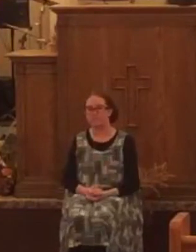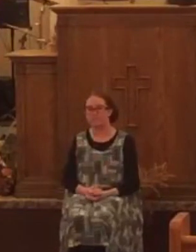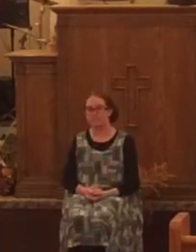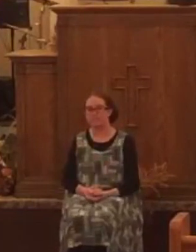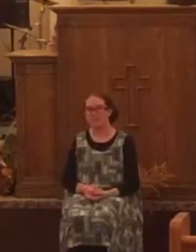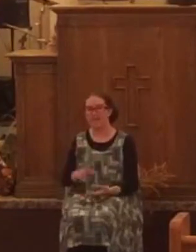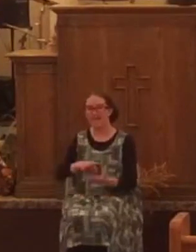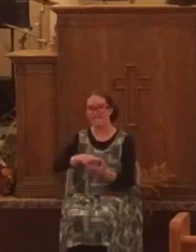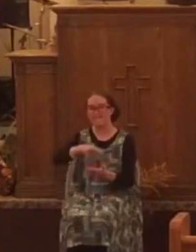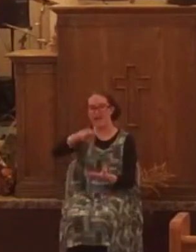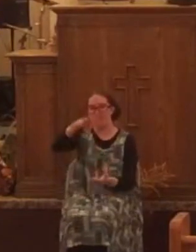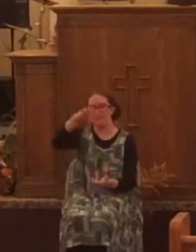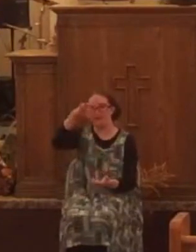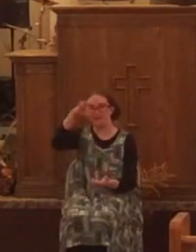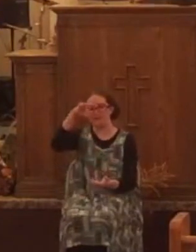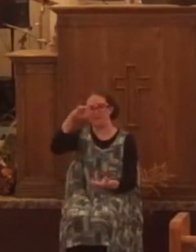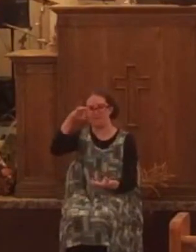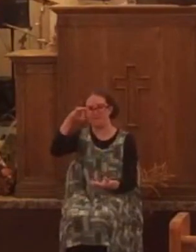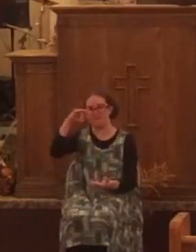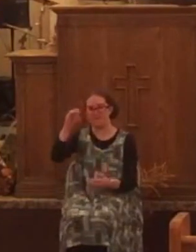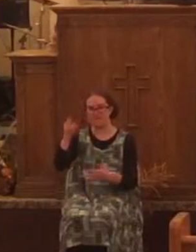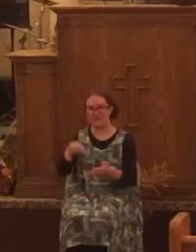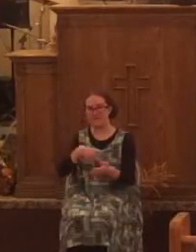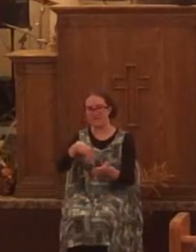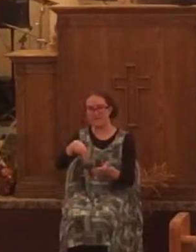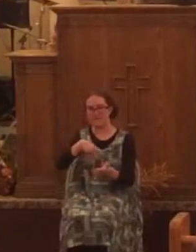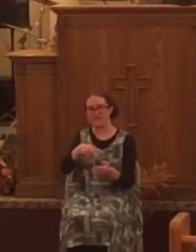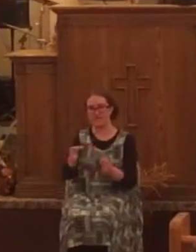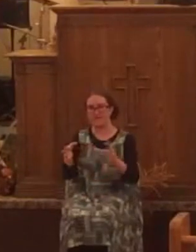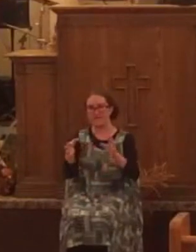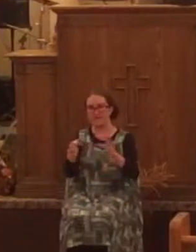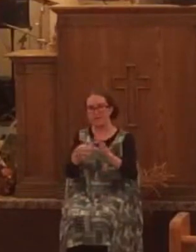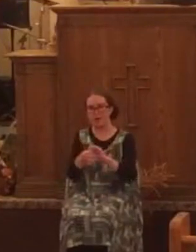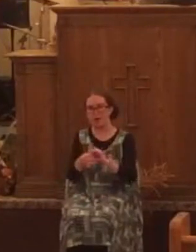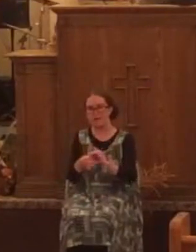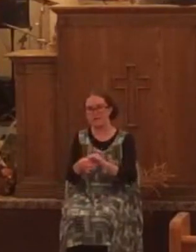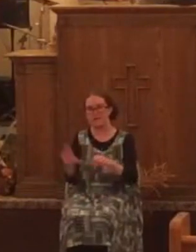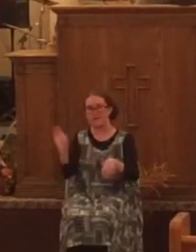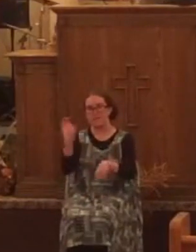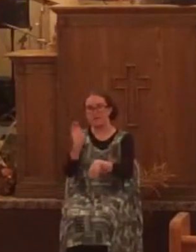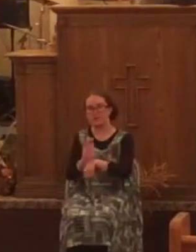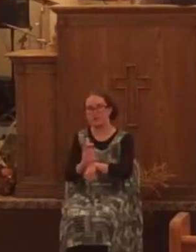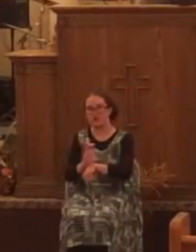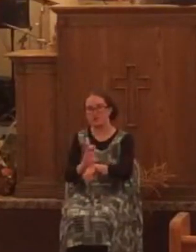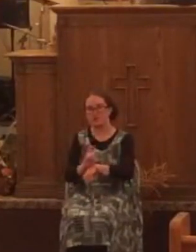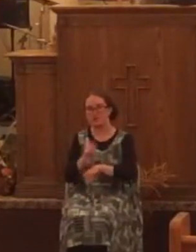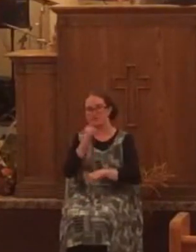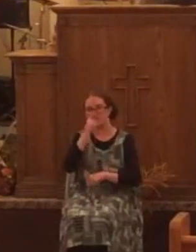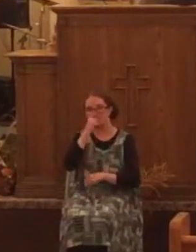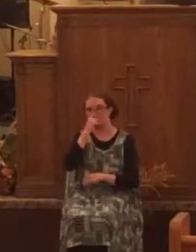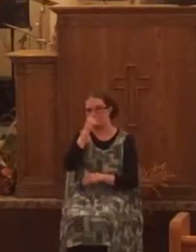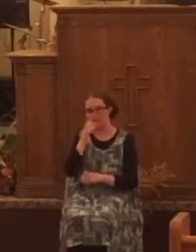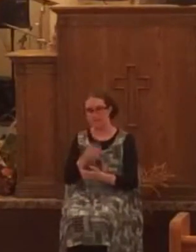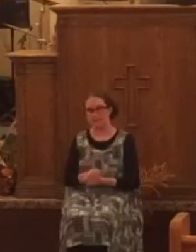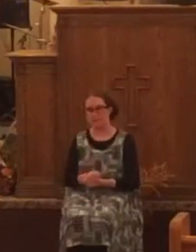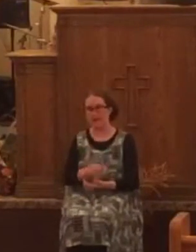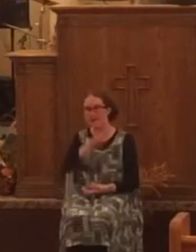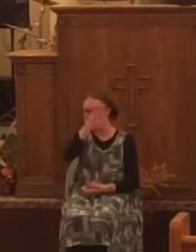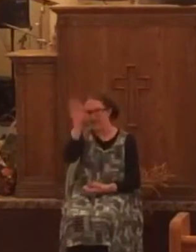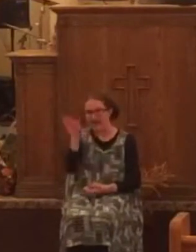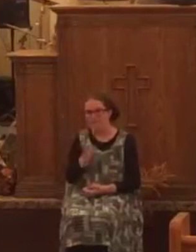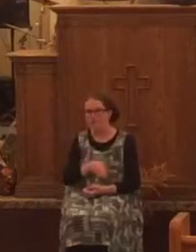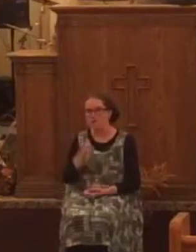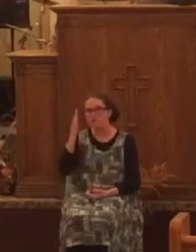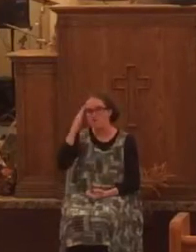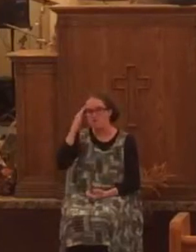And I found out that dance belongs to the church. I never